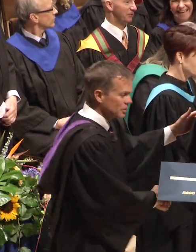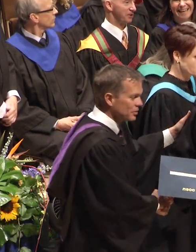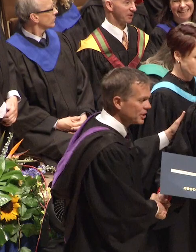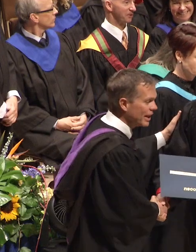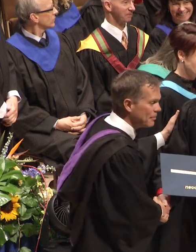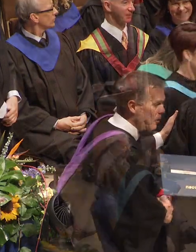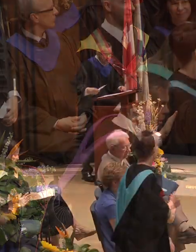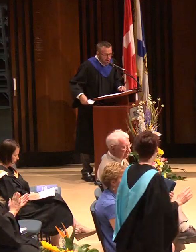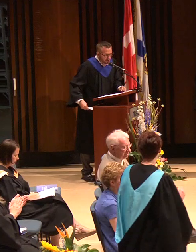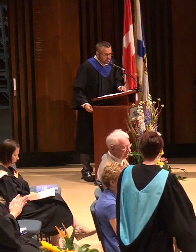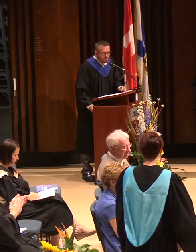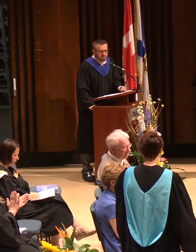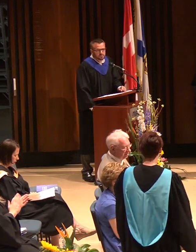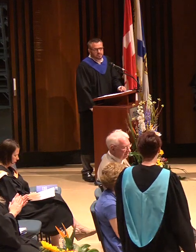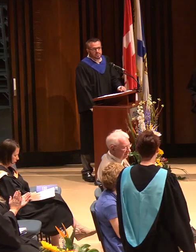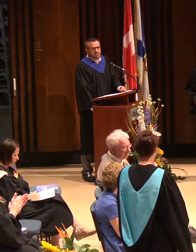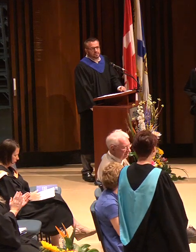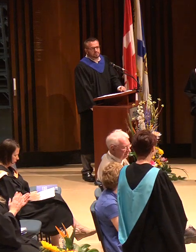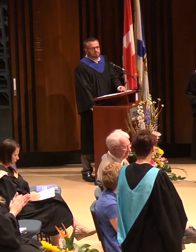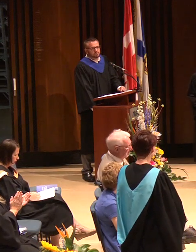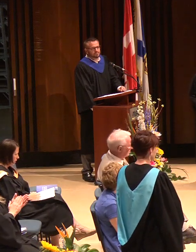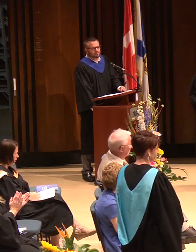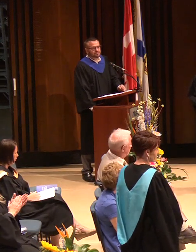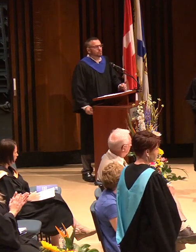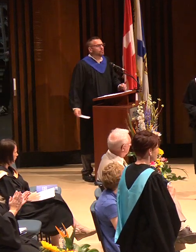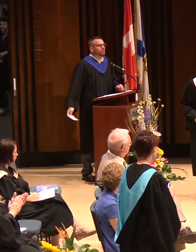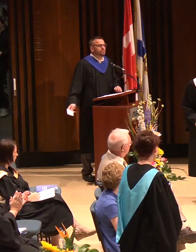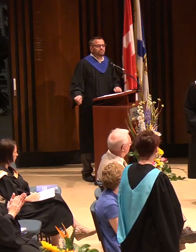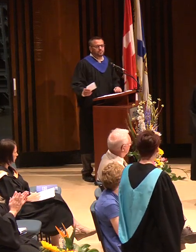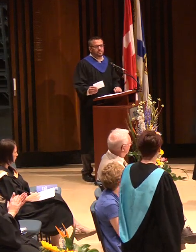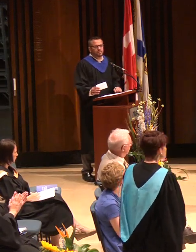Jody Stewart, with honors.